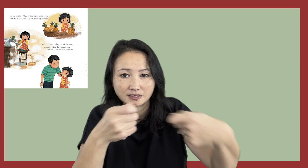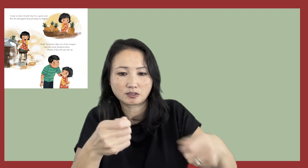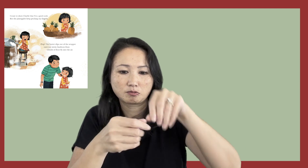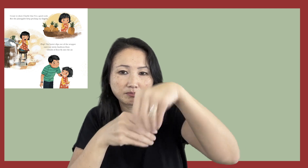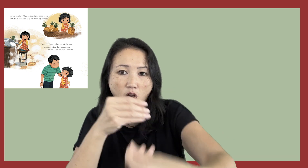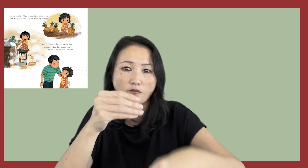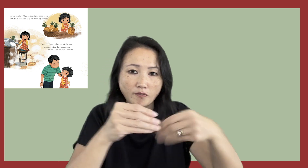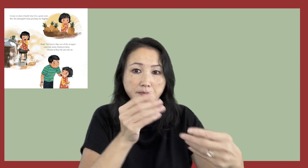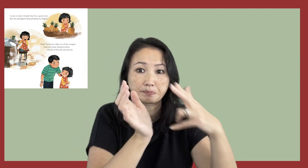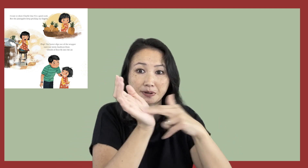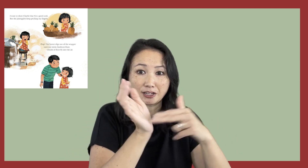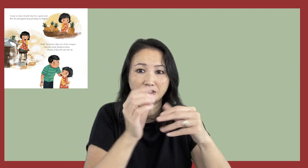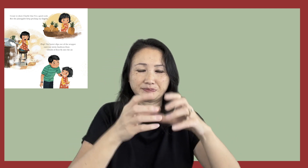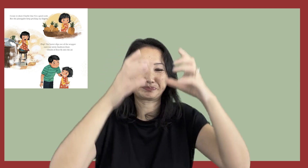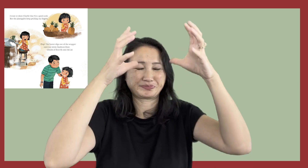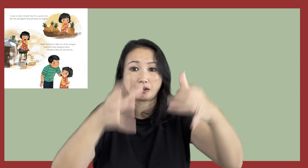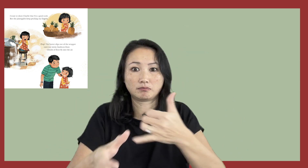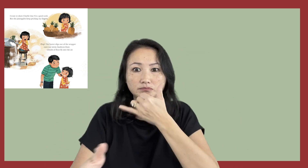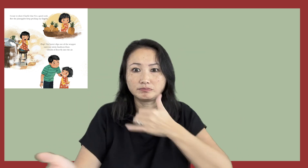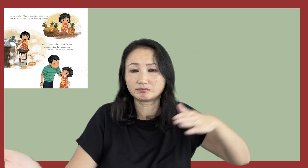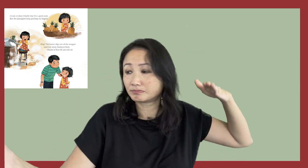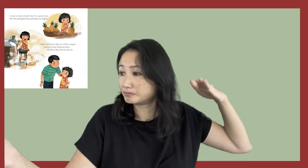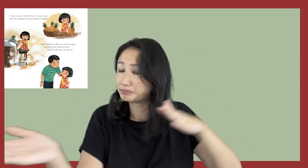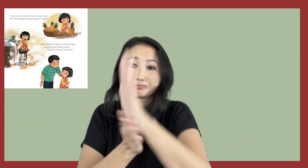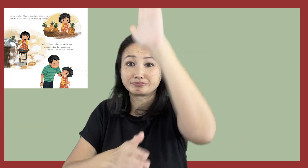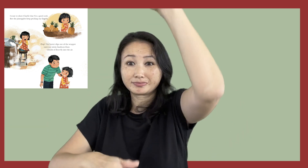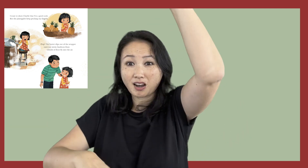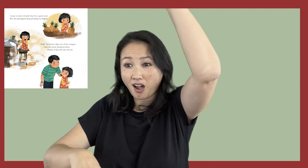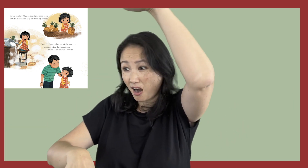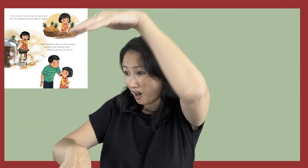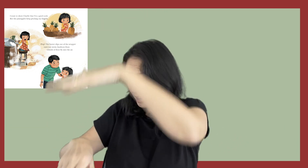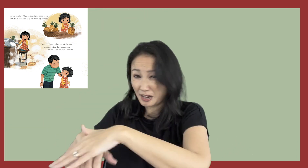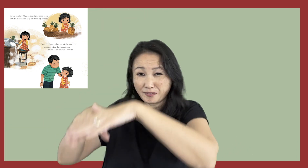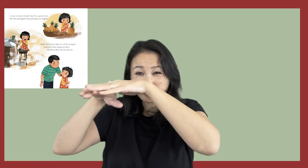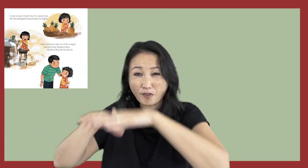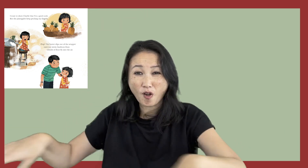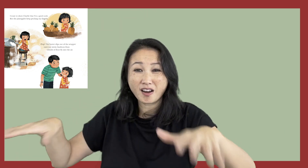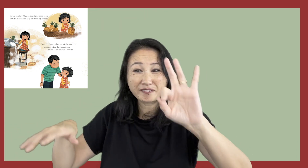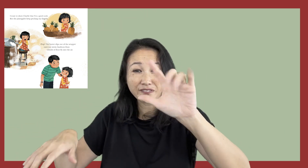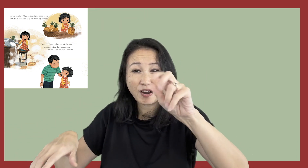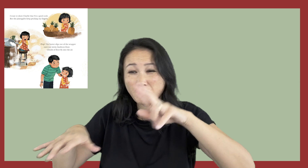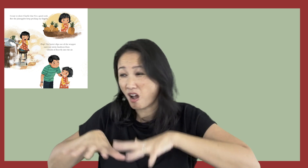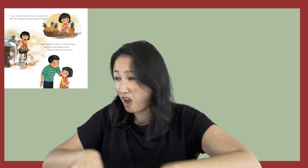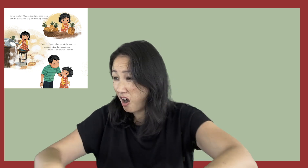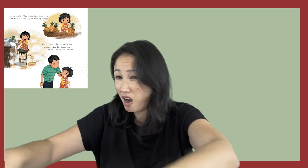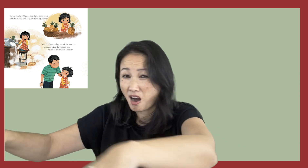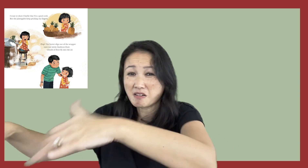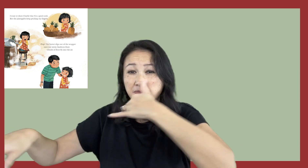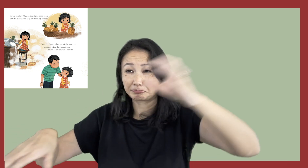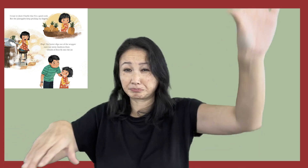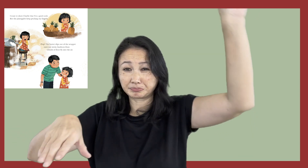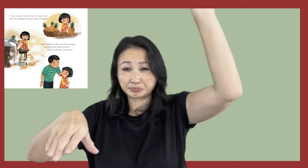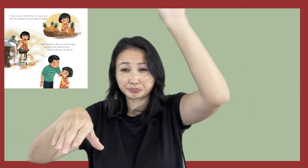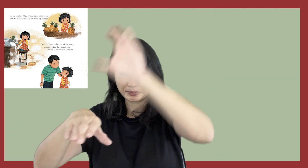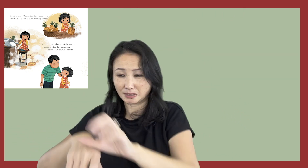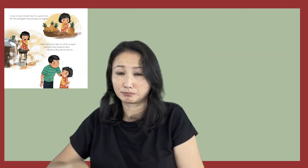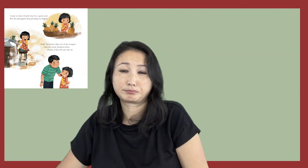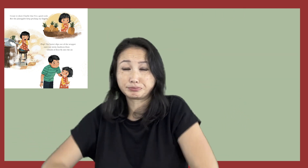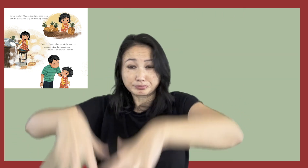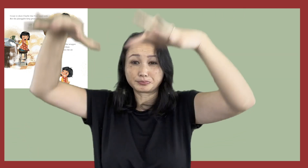I was opening up the butter to put in. Plop! The butter slips out of the wrapper onto